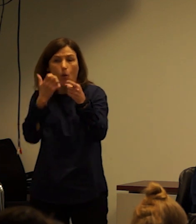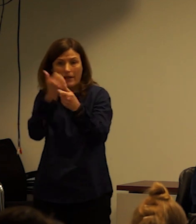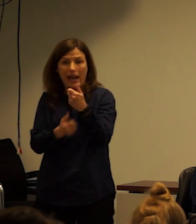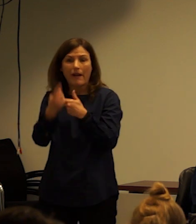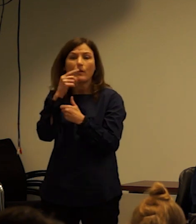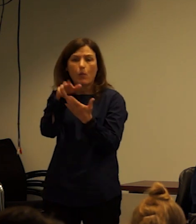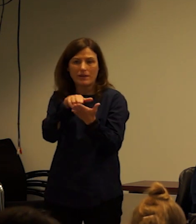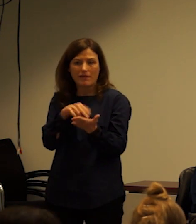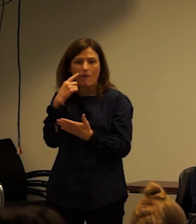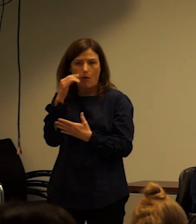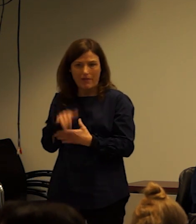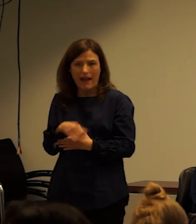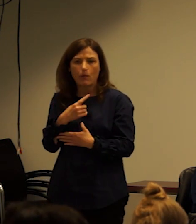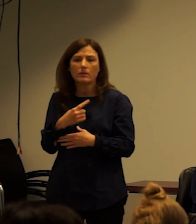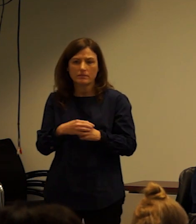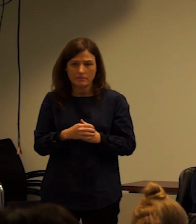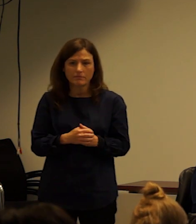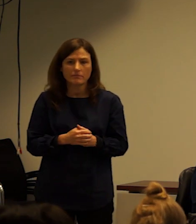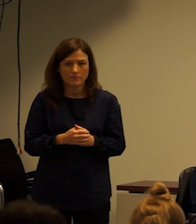up for sure, and